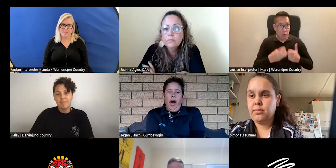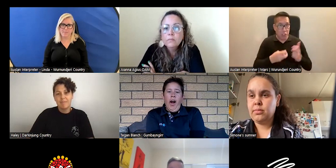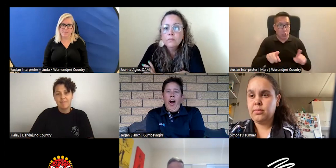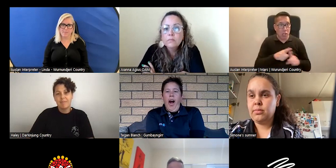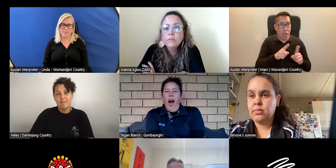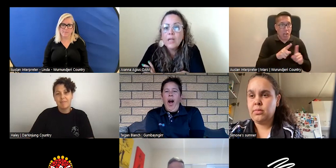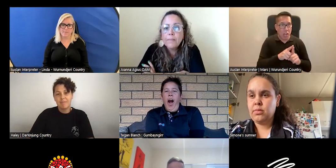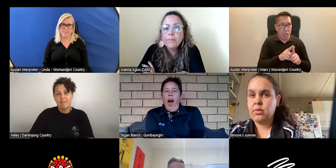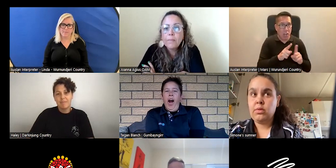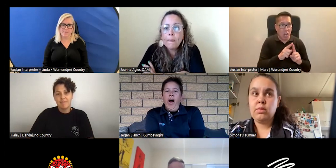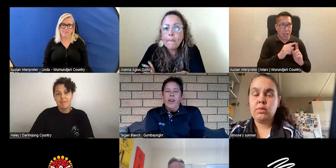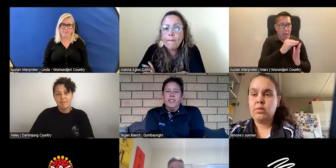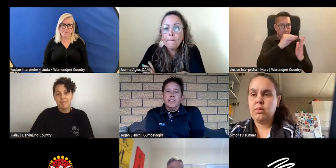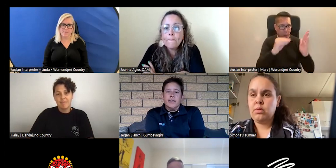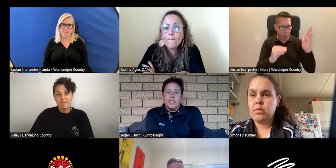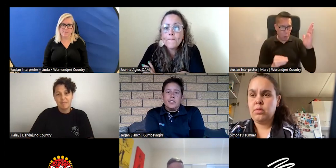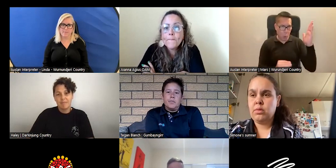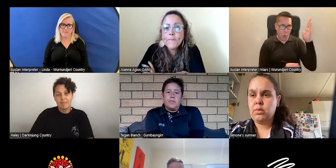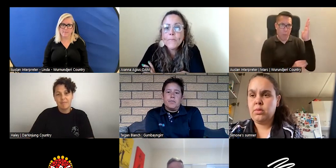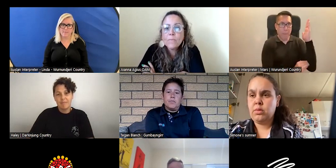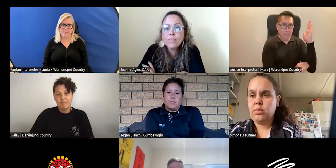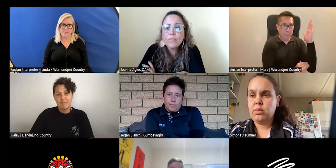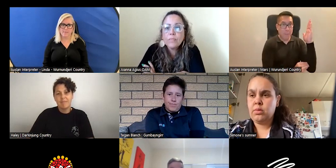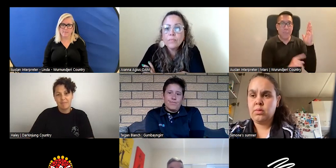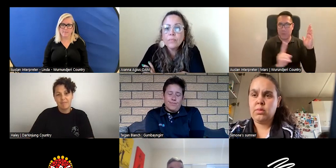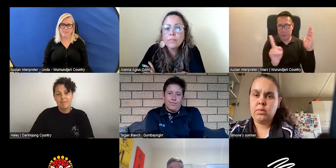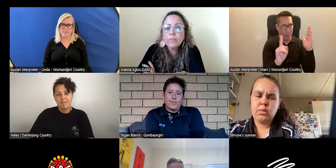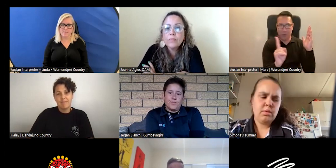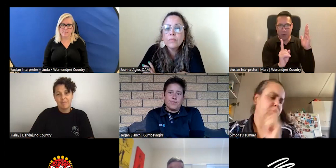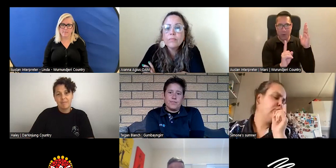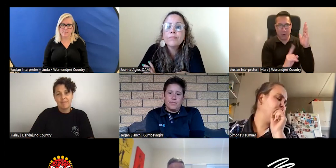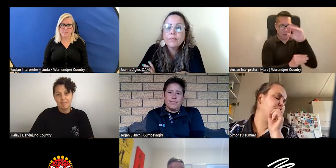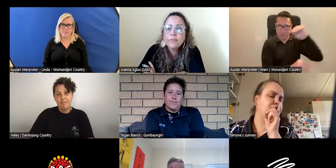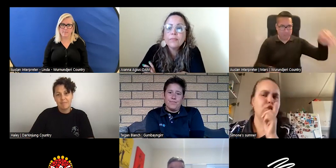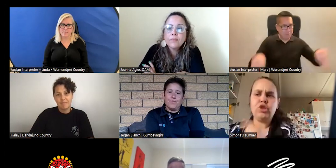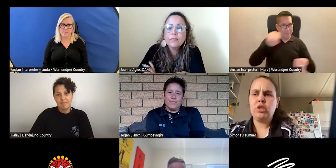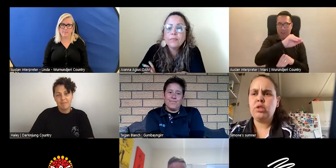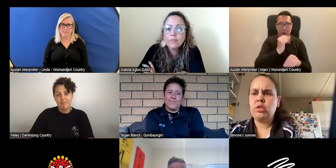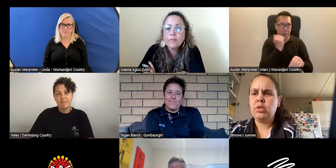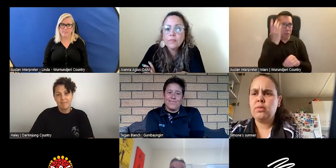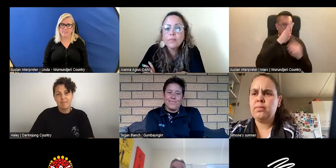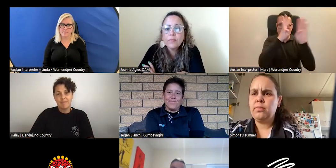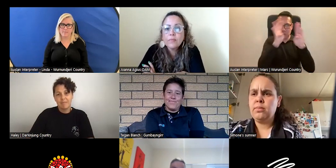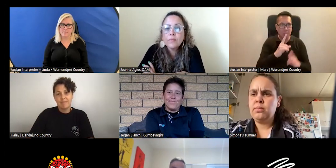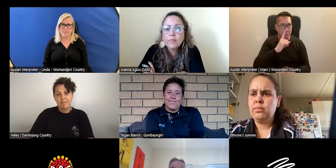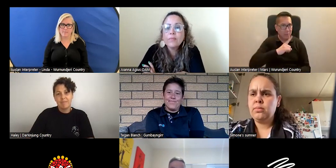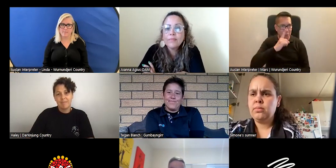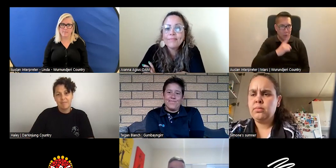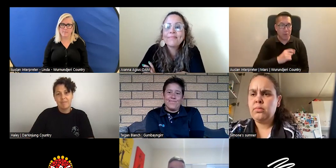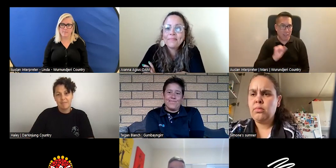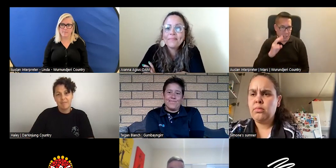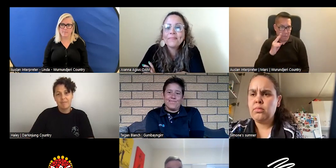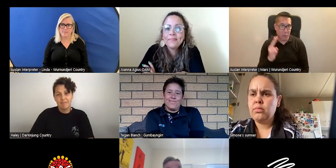in on the bottom end. No. These reports were done with front and centre for Aboriginal and Torres Strait Islander views.